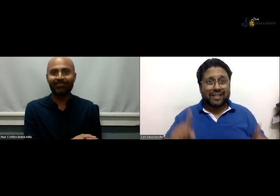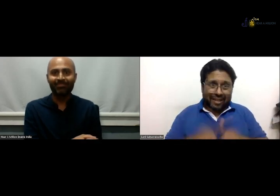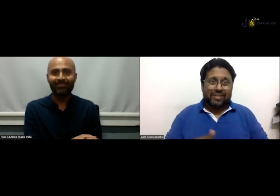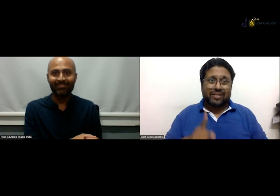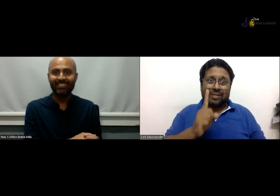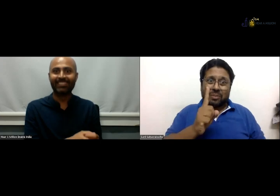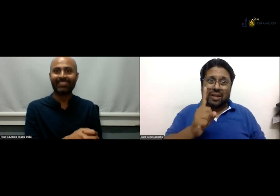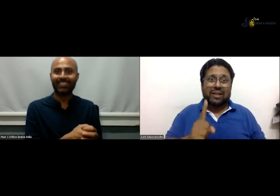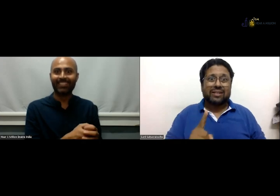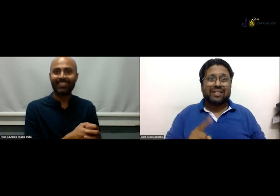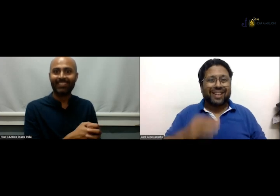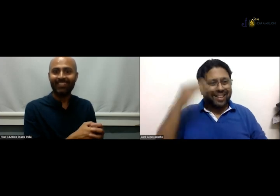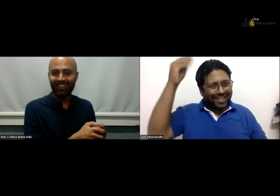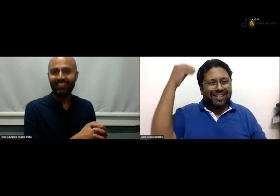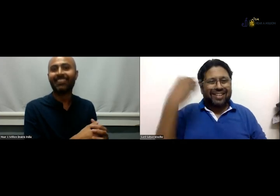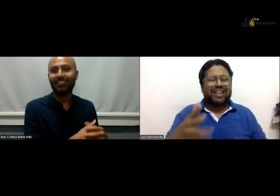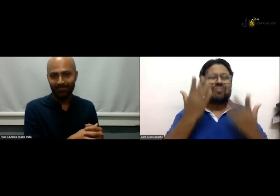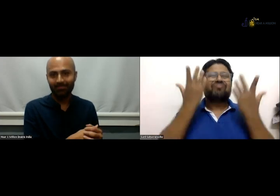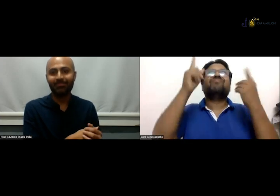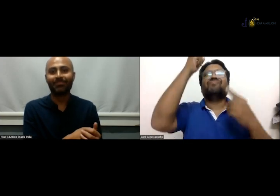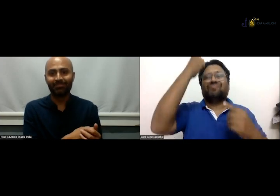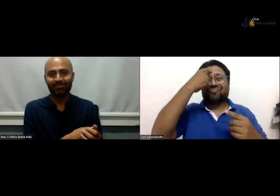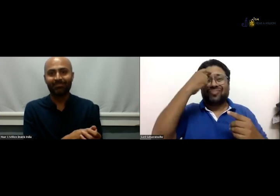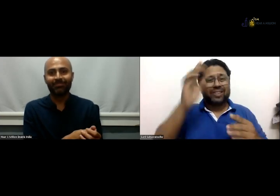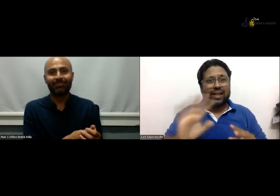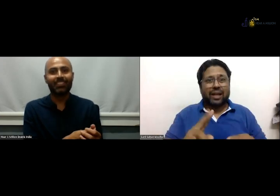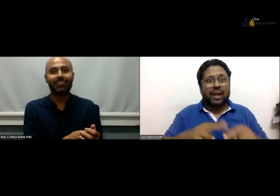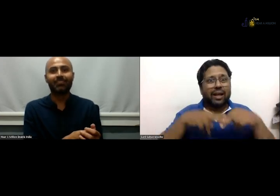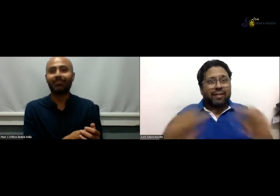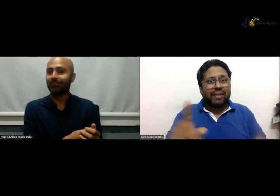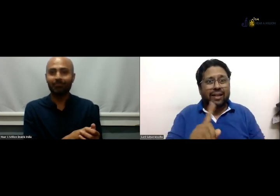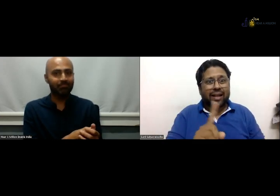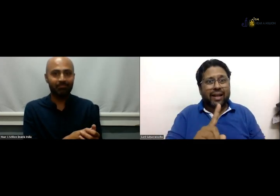She was truly, truly a legal person, you know.